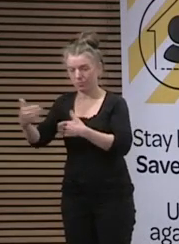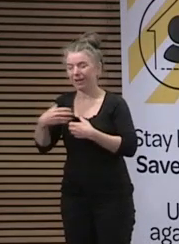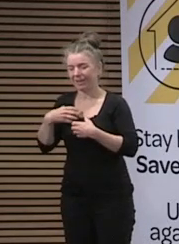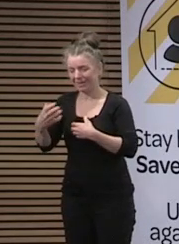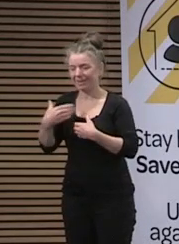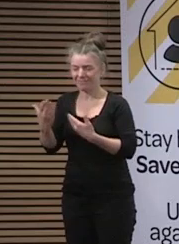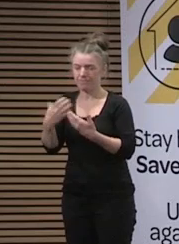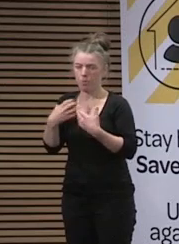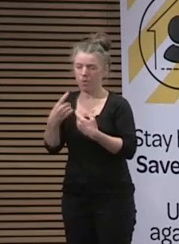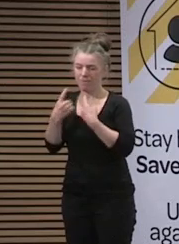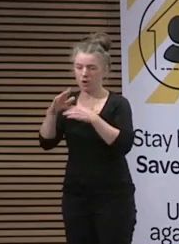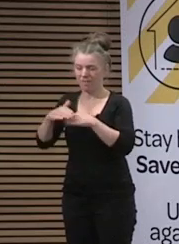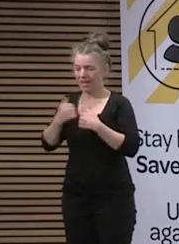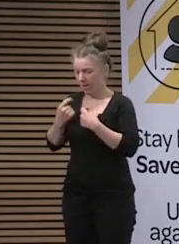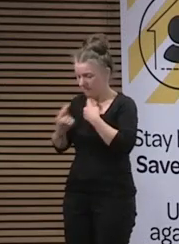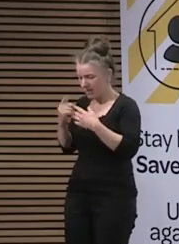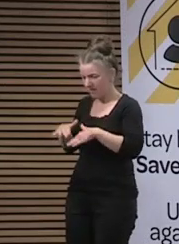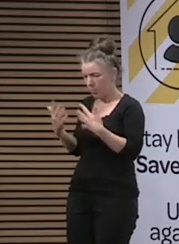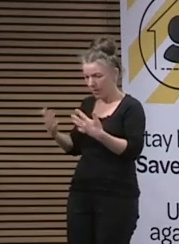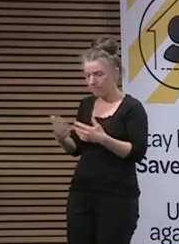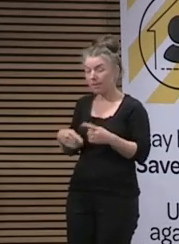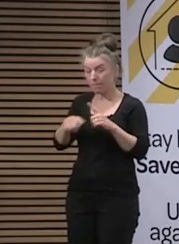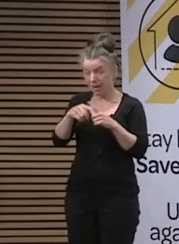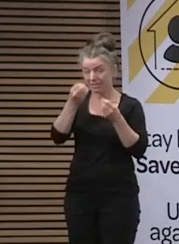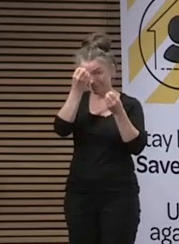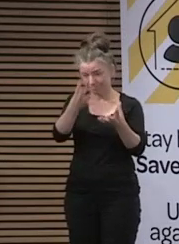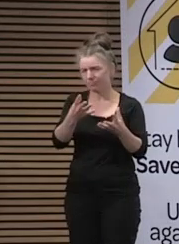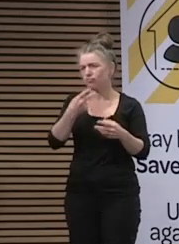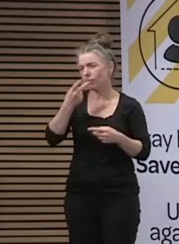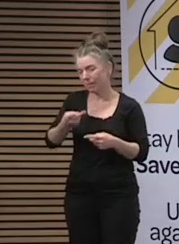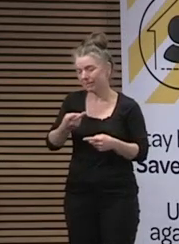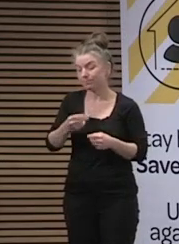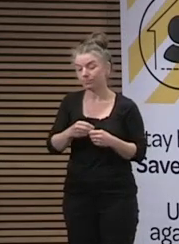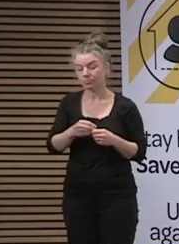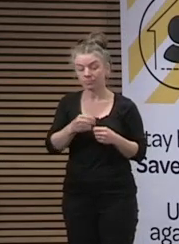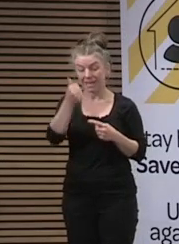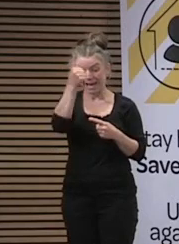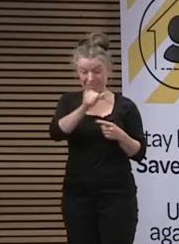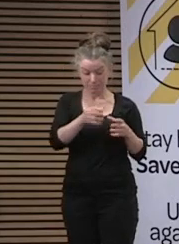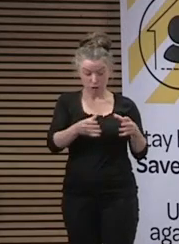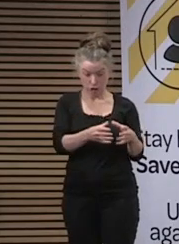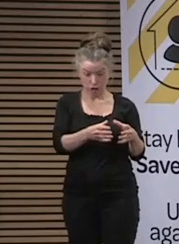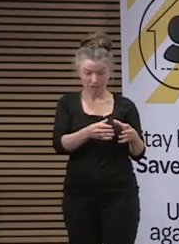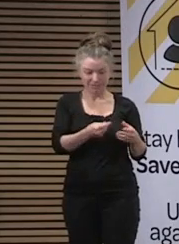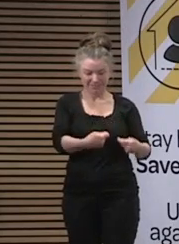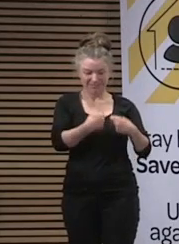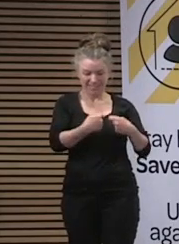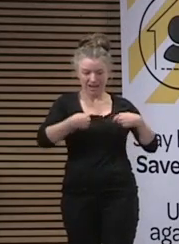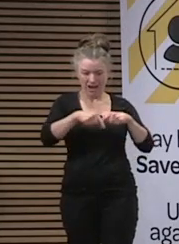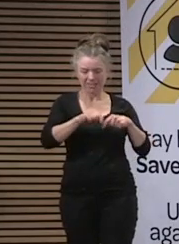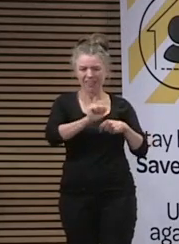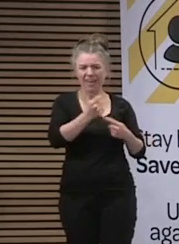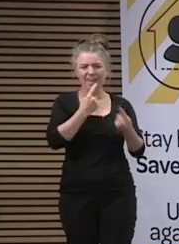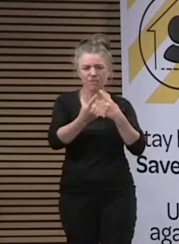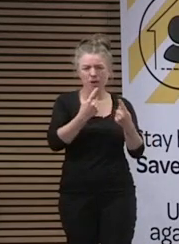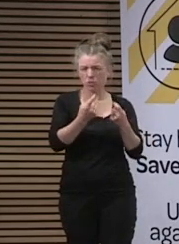expect, there are a group of experts in New Zealand, and much of the modelling we've used is already in the public domain. So I wouldn't expect to